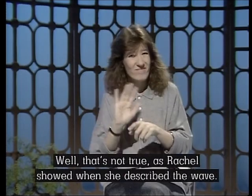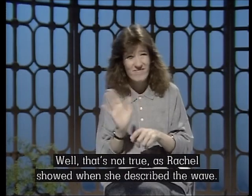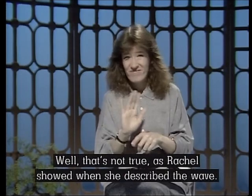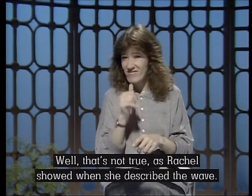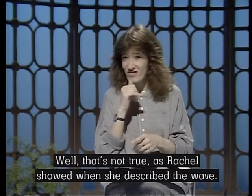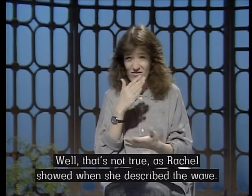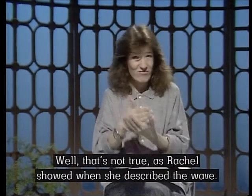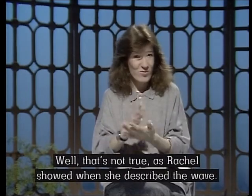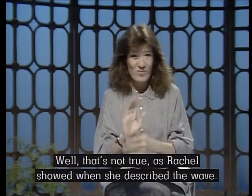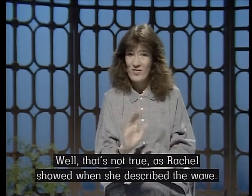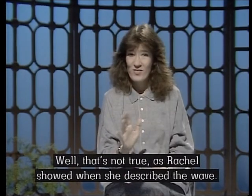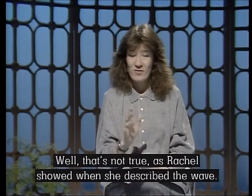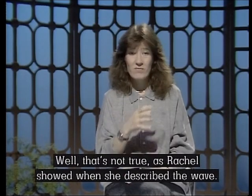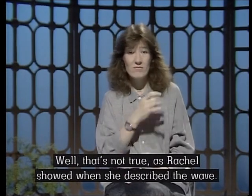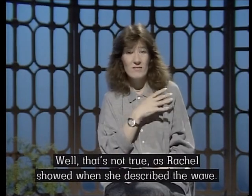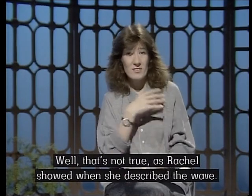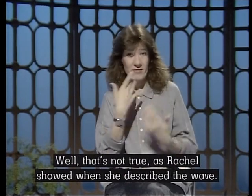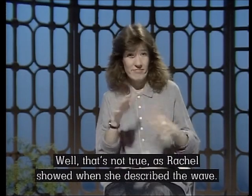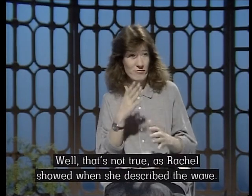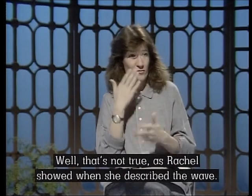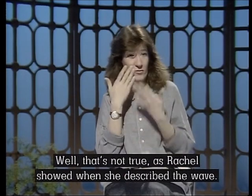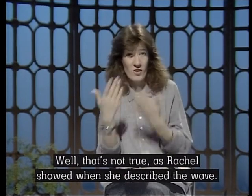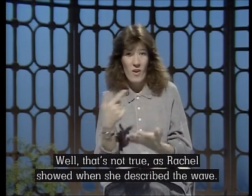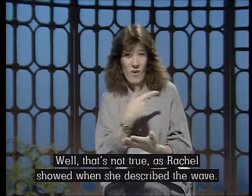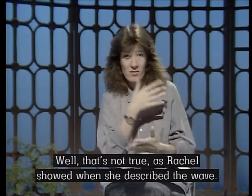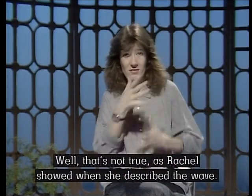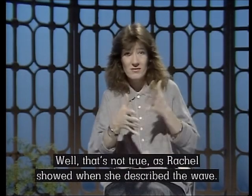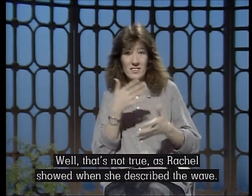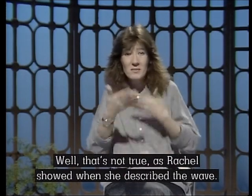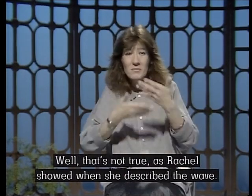Well, that's not true, as Rachel showed when she was describing that wave.